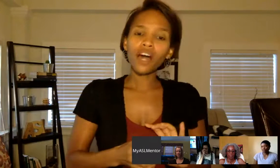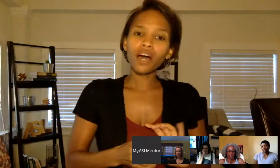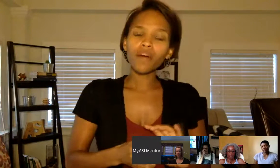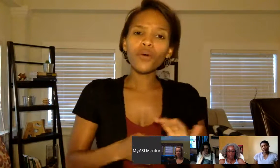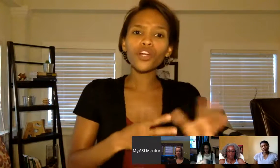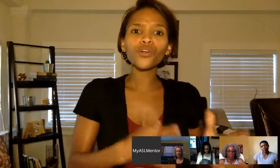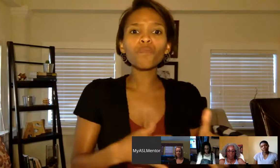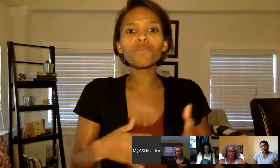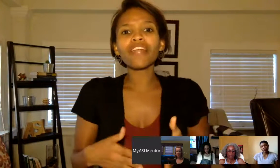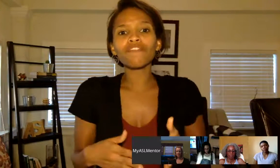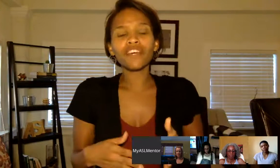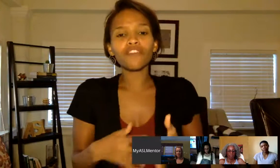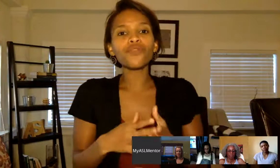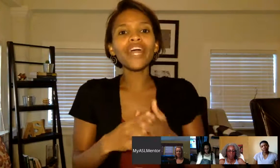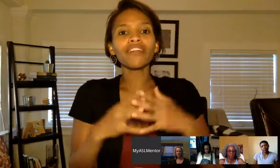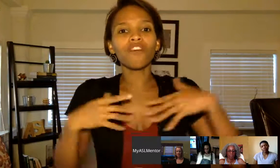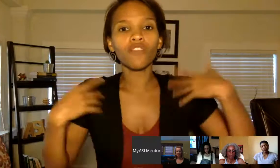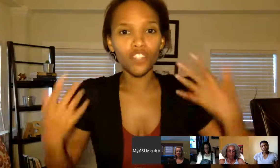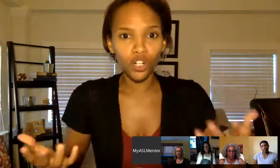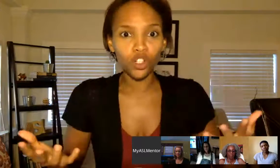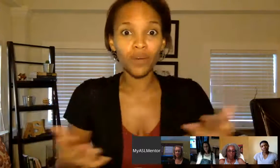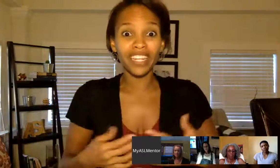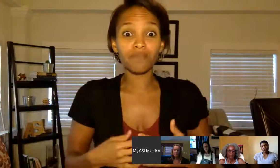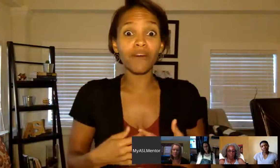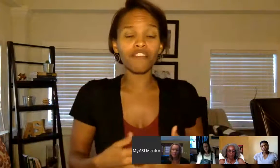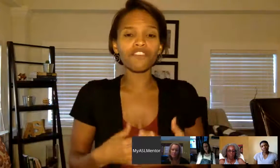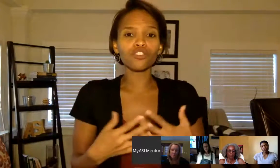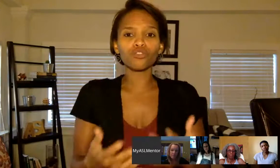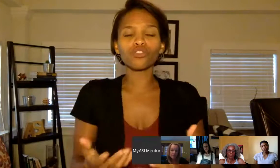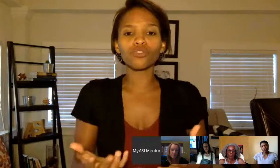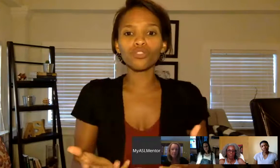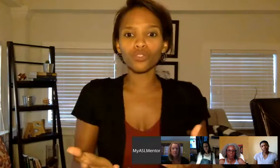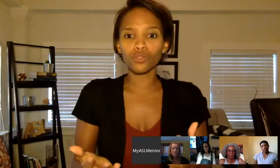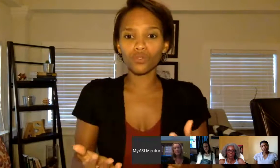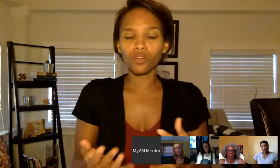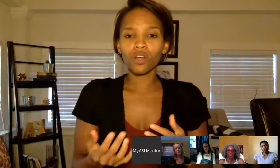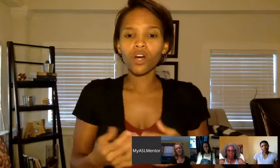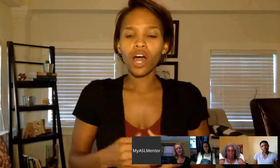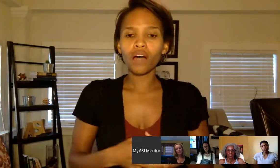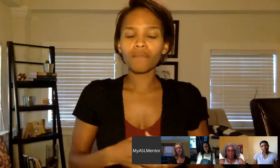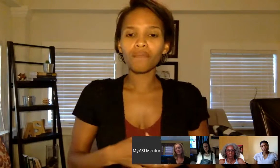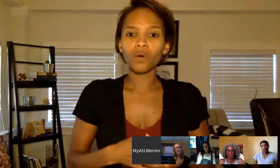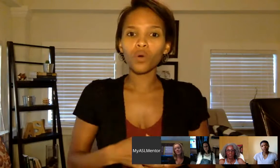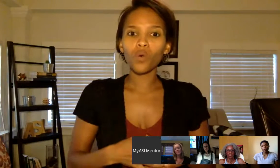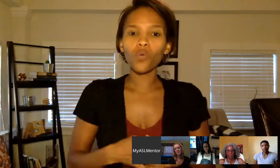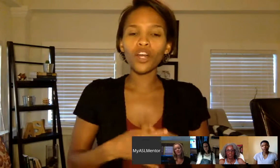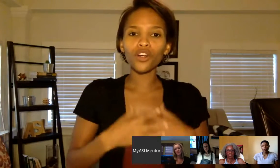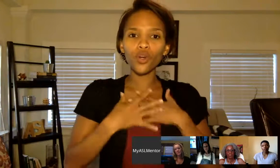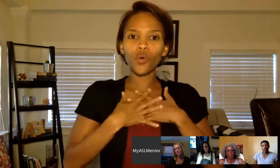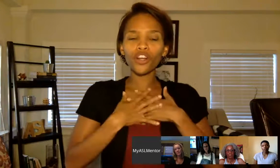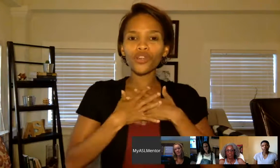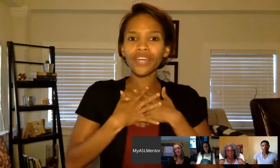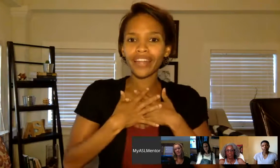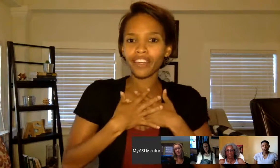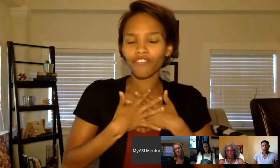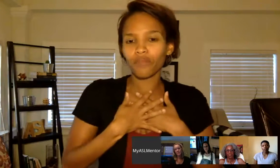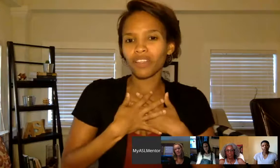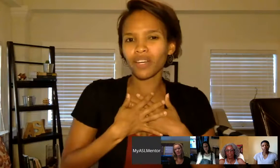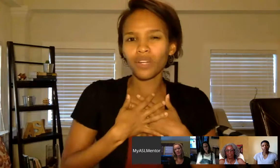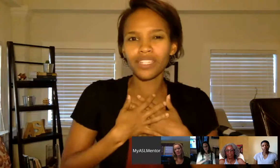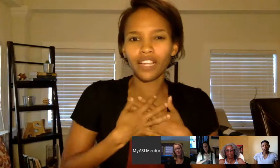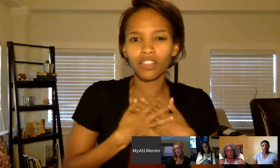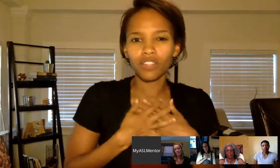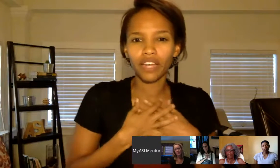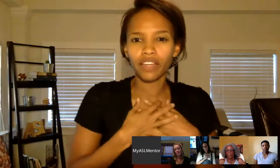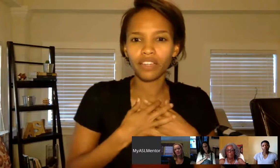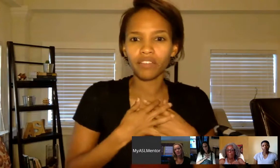When a group if you get involved in a group and it's beneficial to you, what are you getting from it? Like,